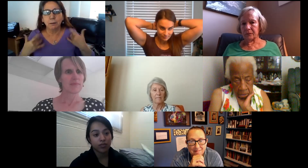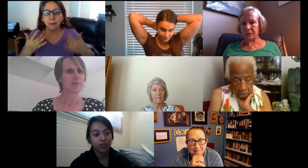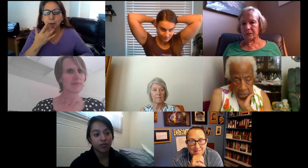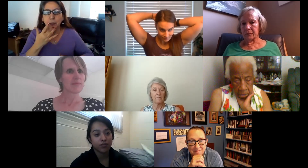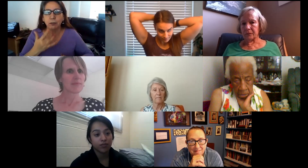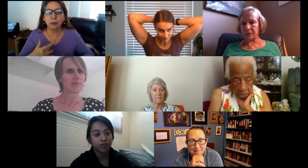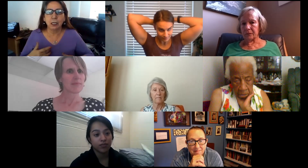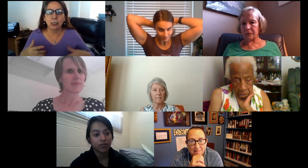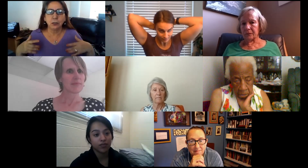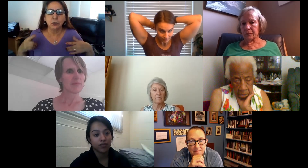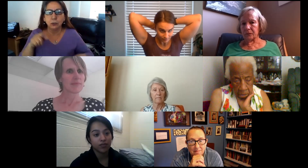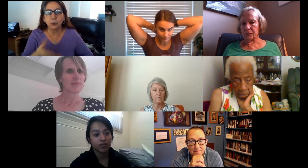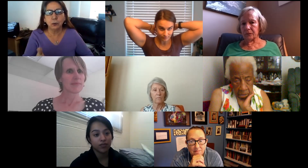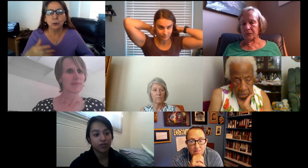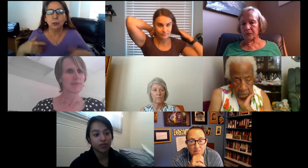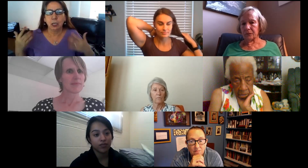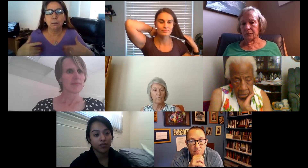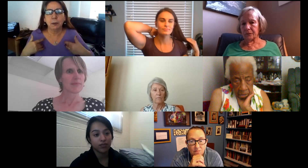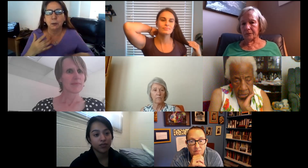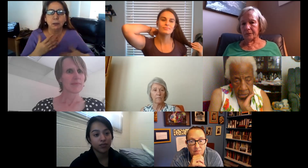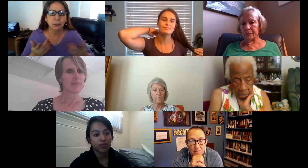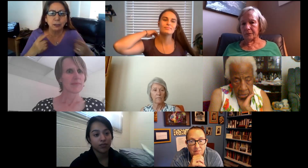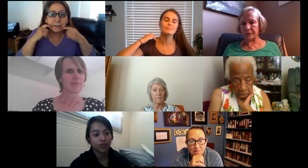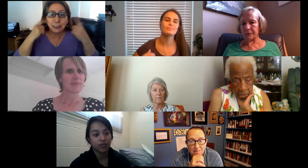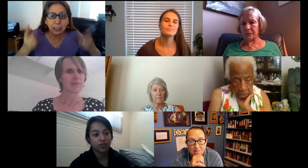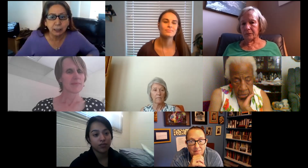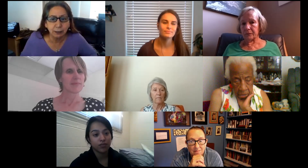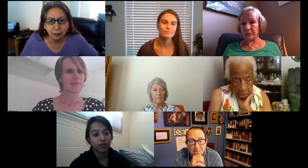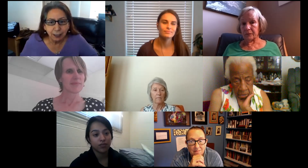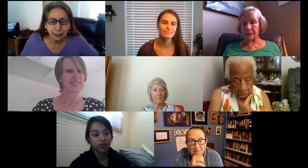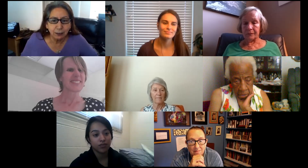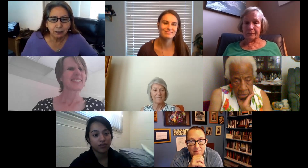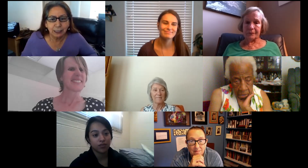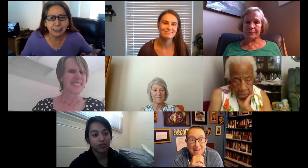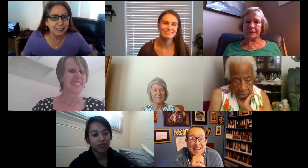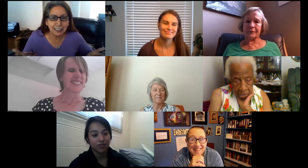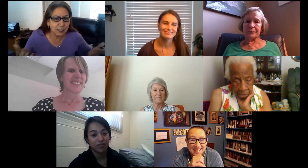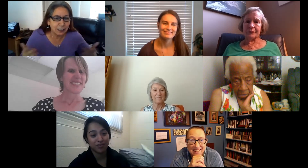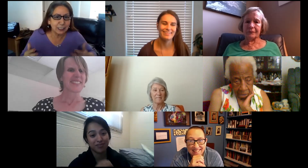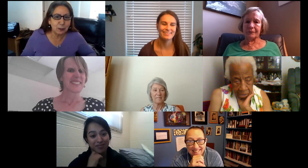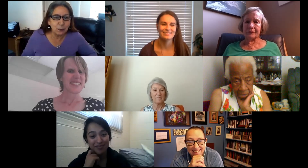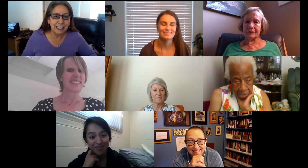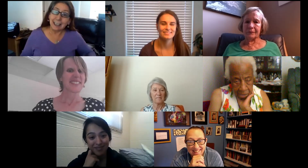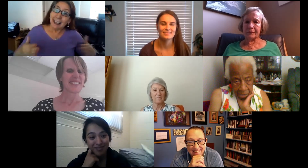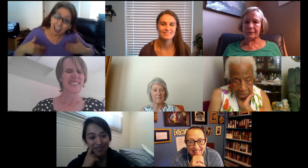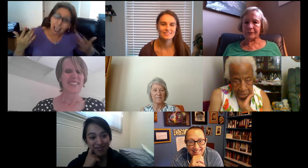happy birthday to you, happy birthday. You're not even smiling. So it doesn't go with it.